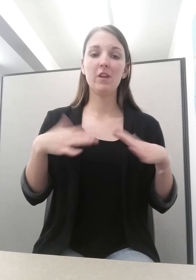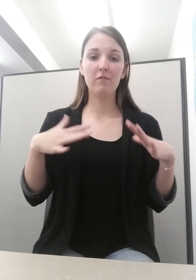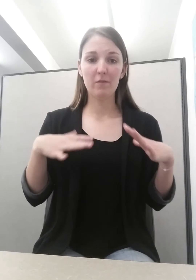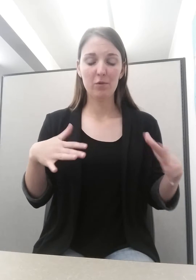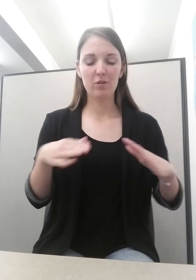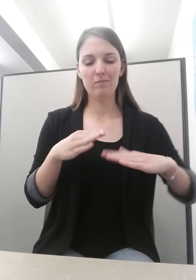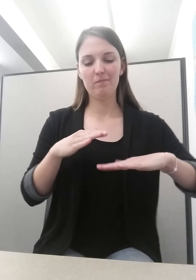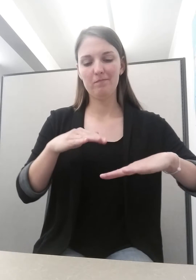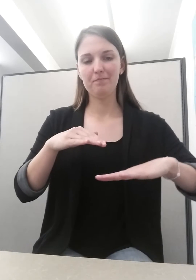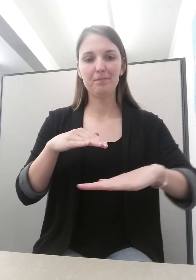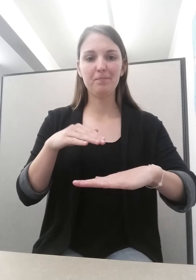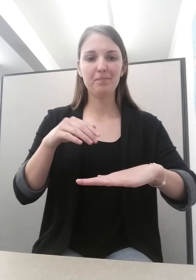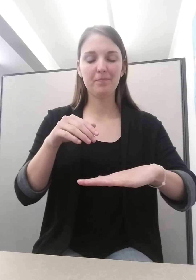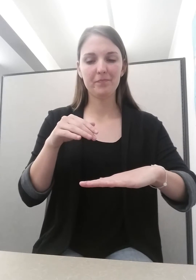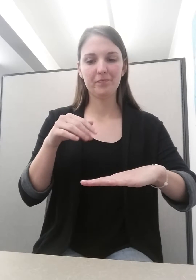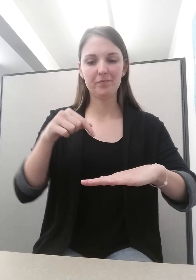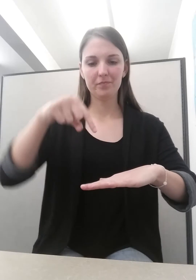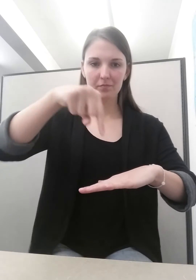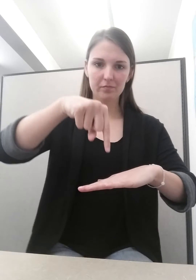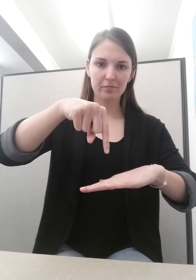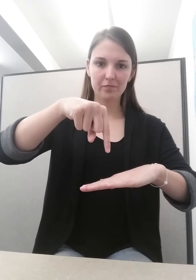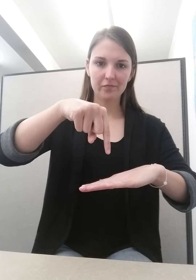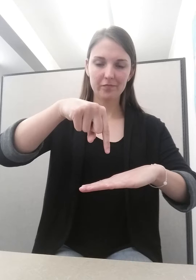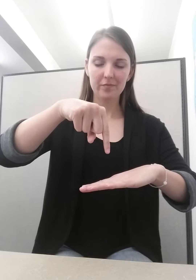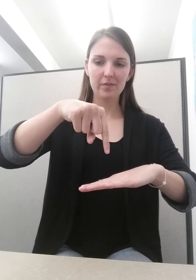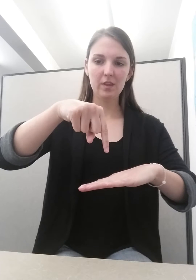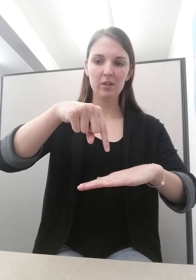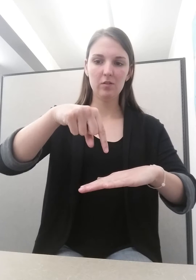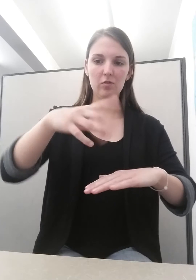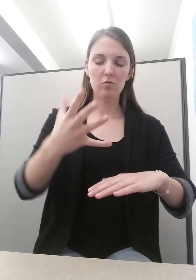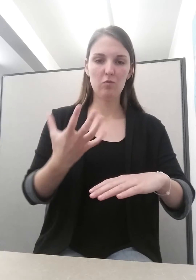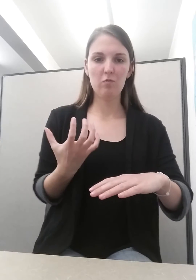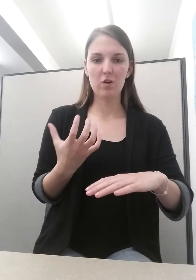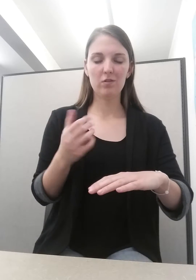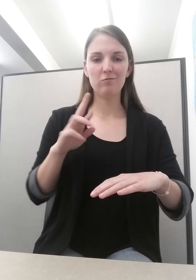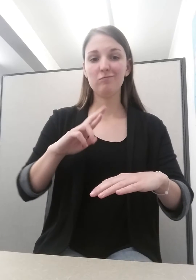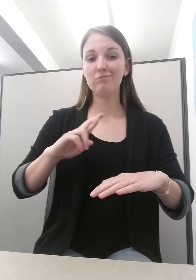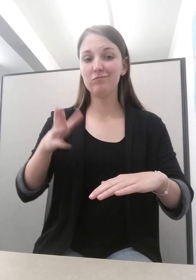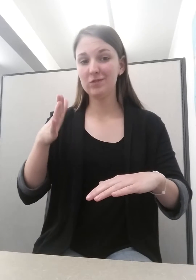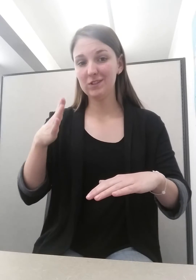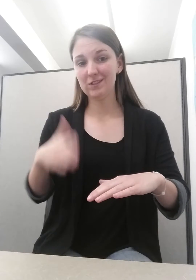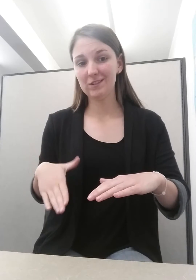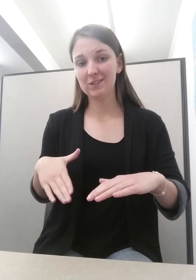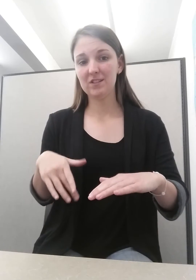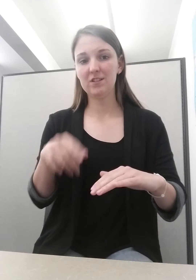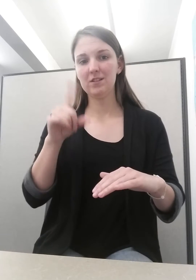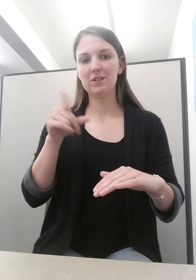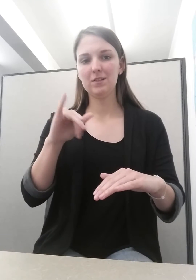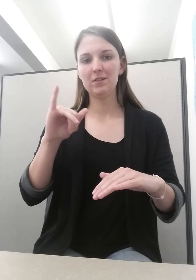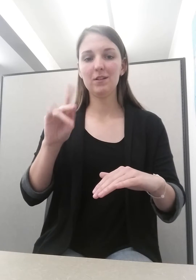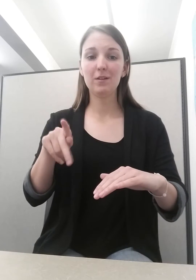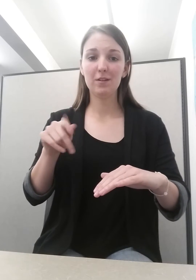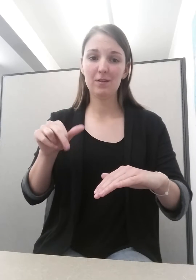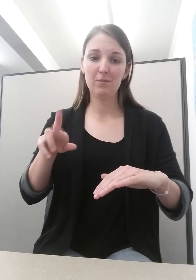sewing on the right side of your zipper. So you take your fabric, you put it under, you let down the